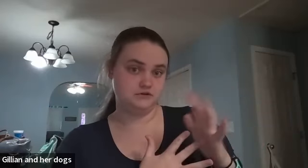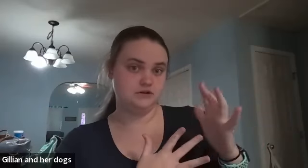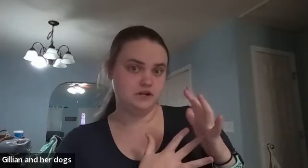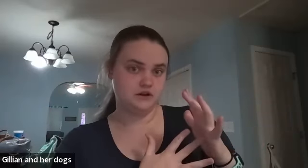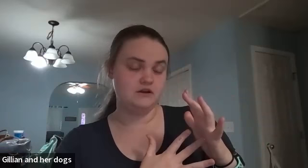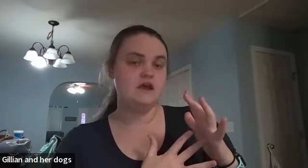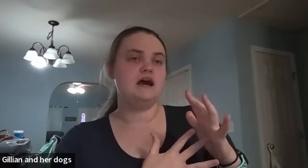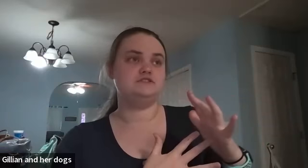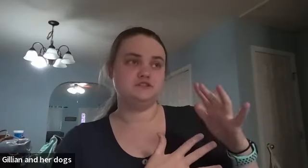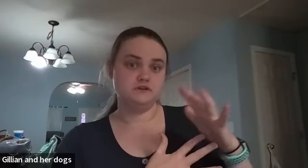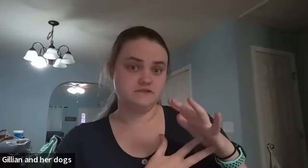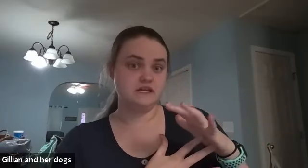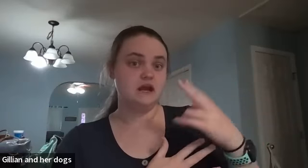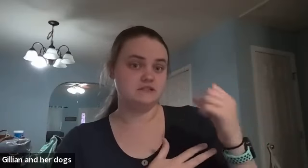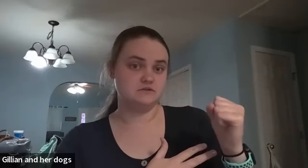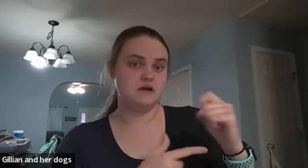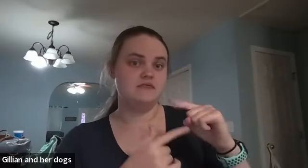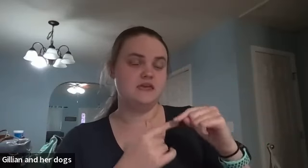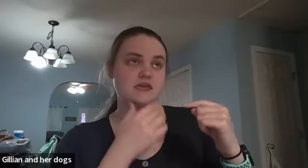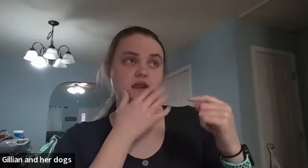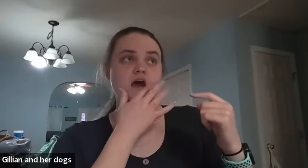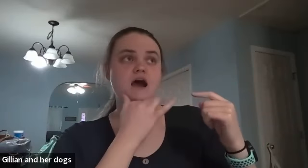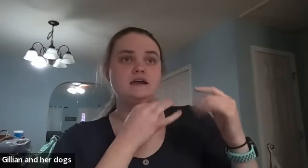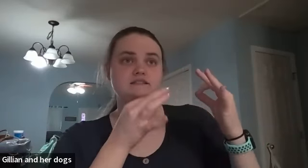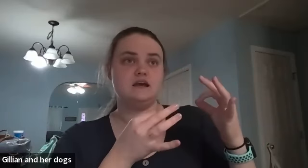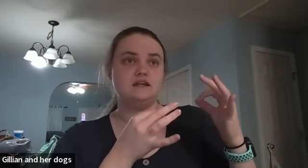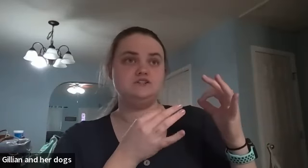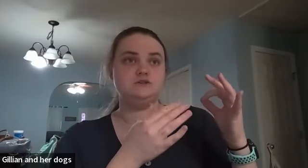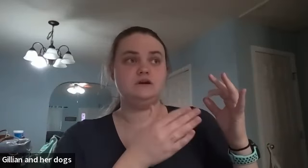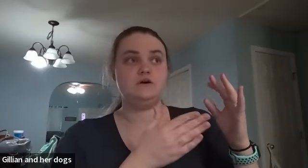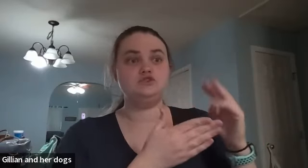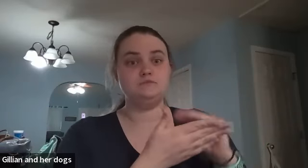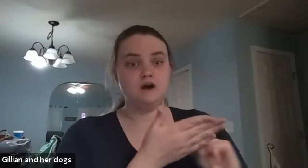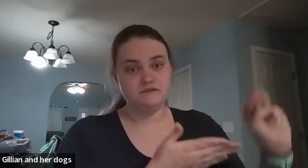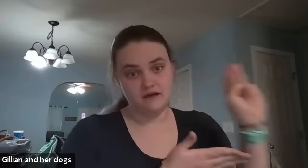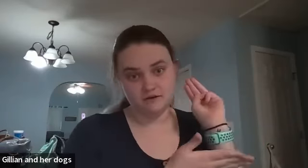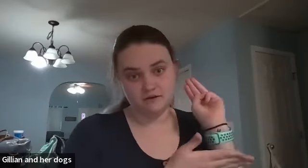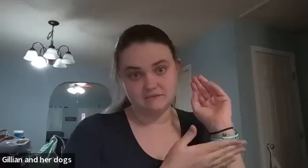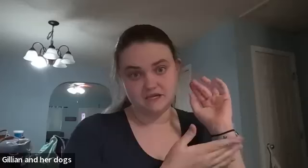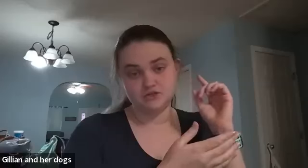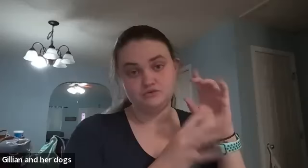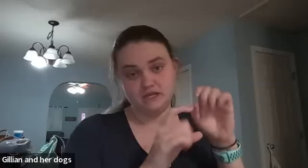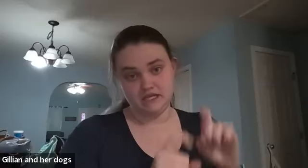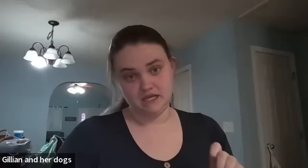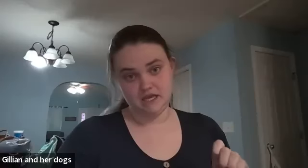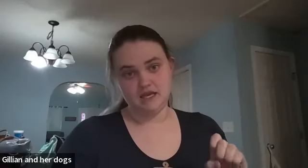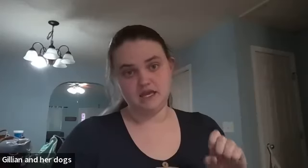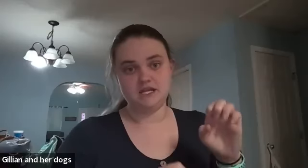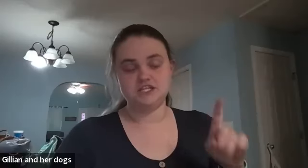junior year. I took 2 years of it in high school, and then I decided to go to Montevallo to get my degree in education